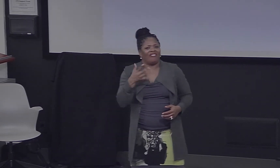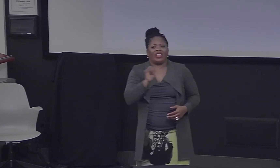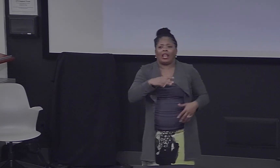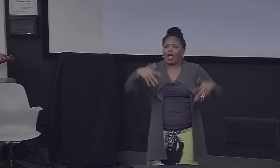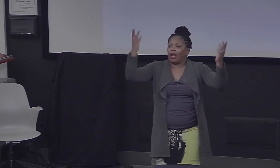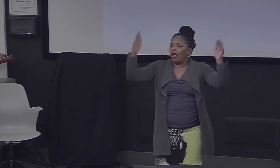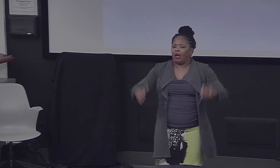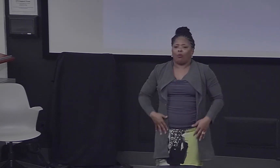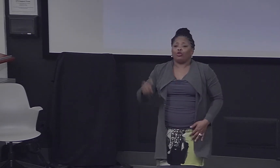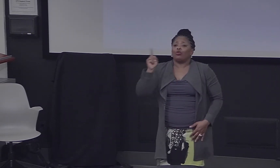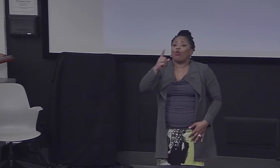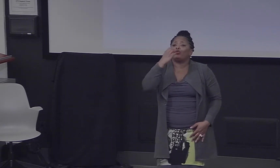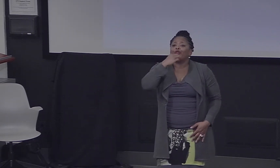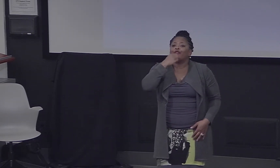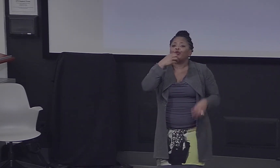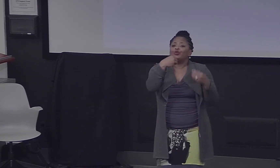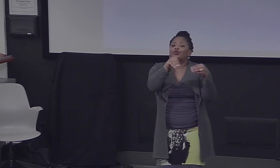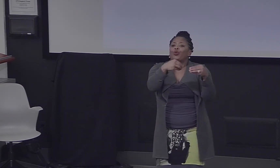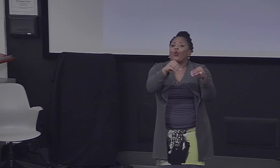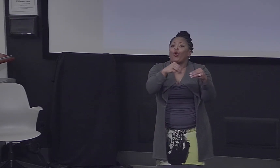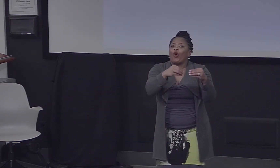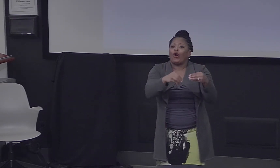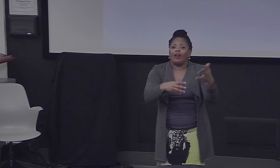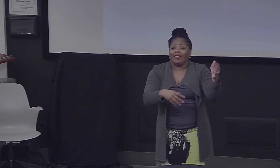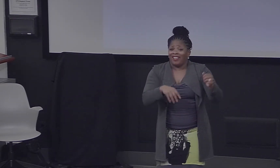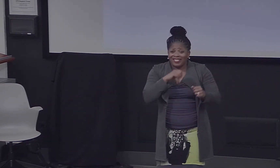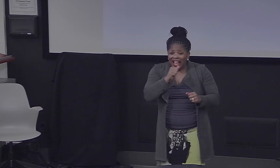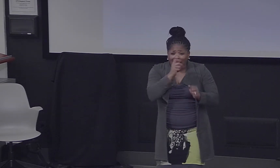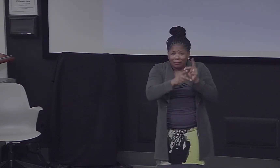We're part of a big business.